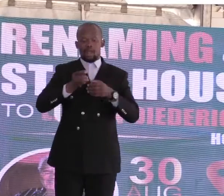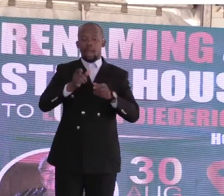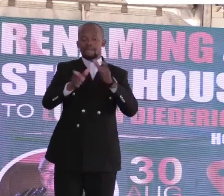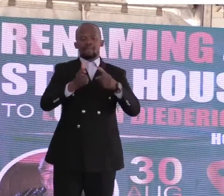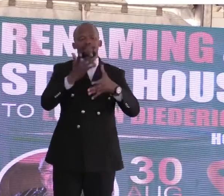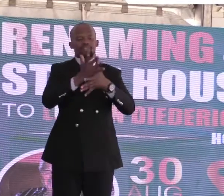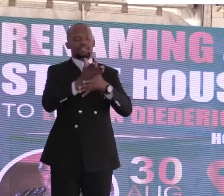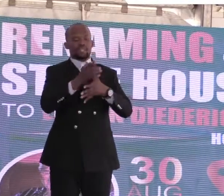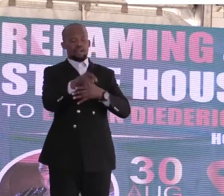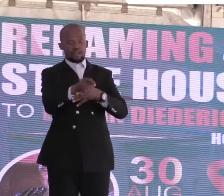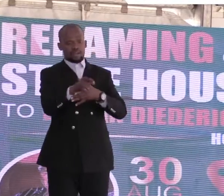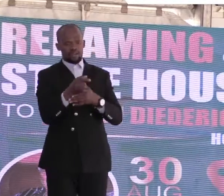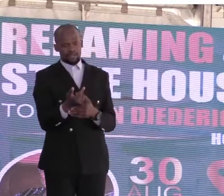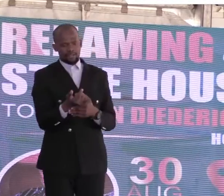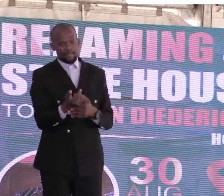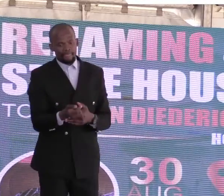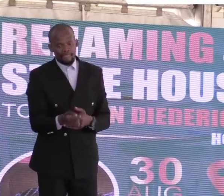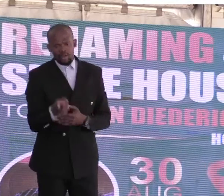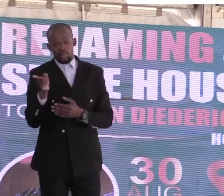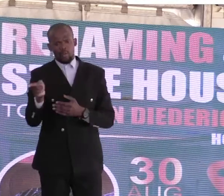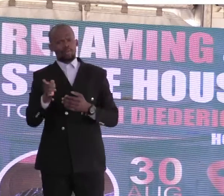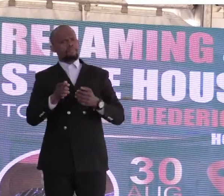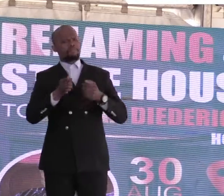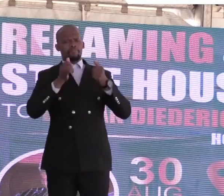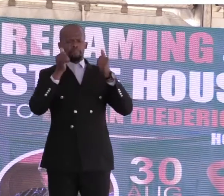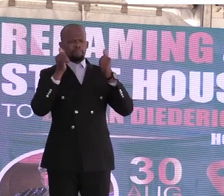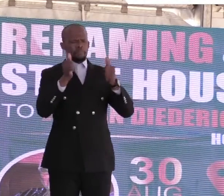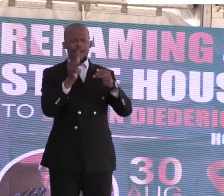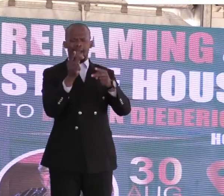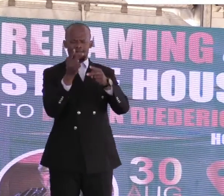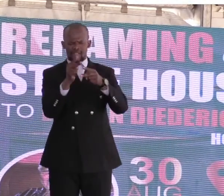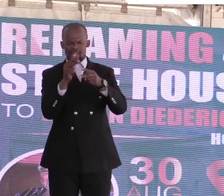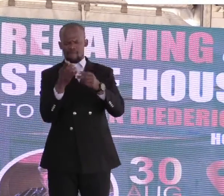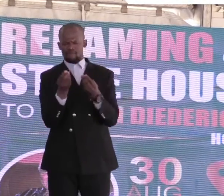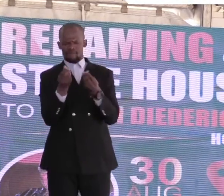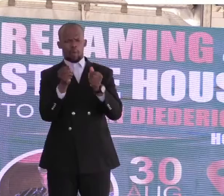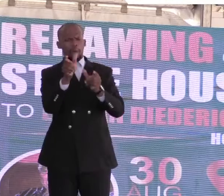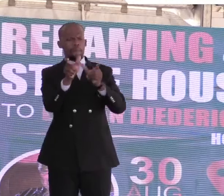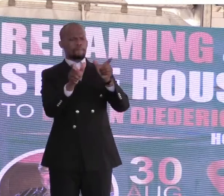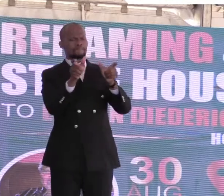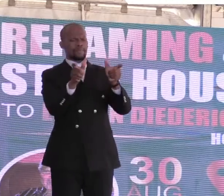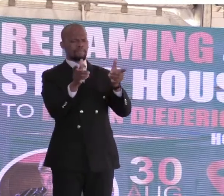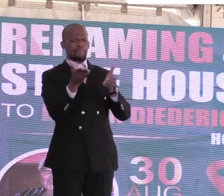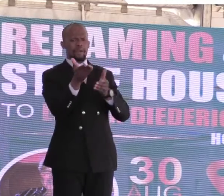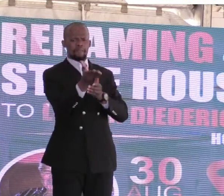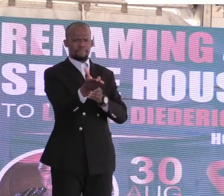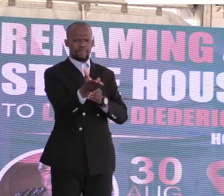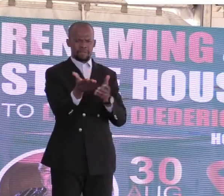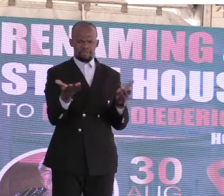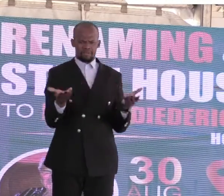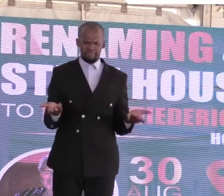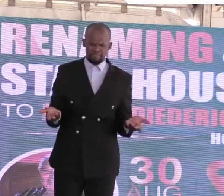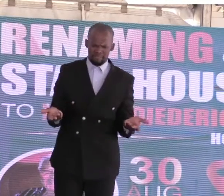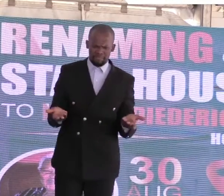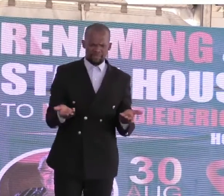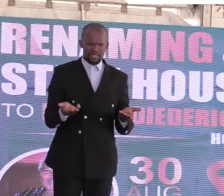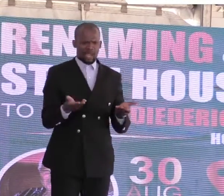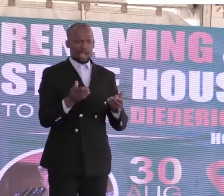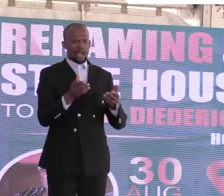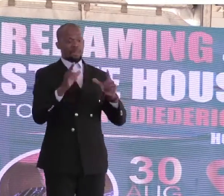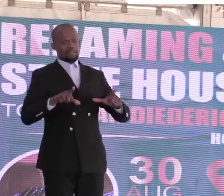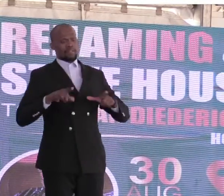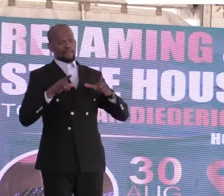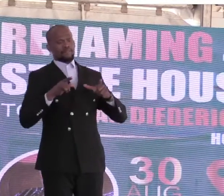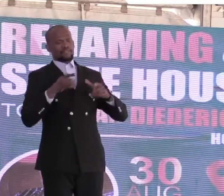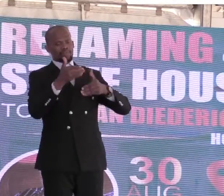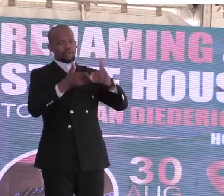movement. She truly is one of the very few people of that breed of cadres who are still